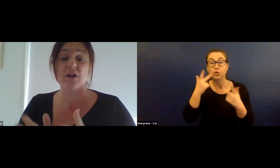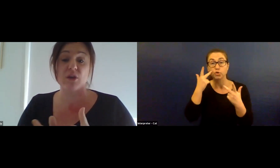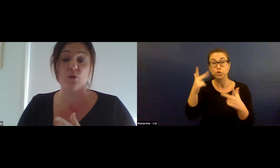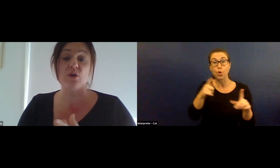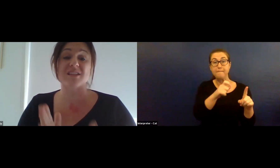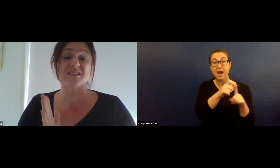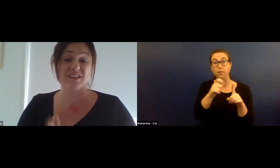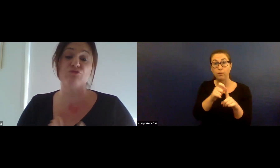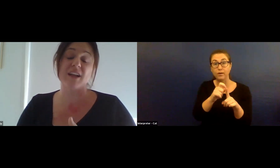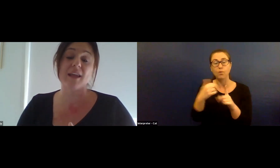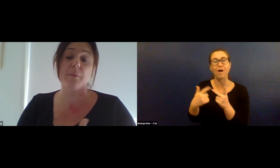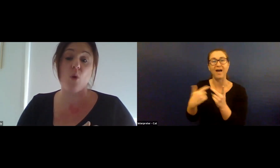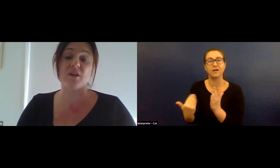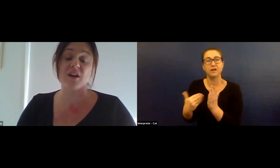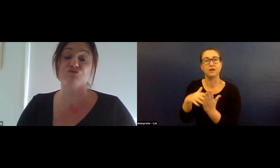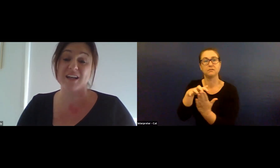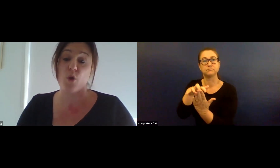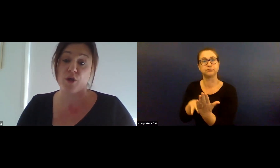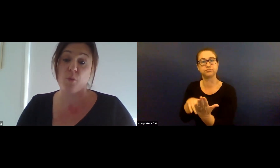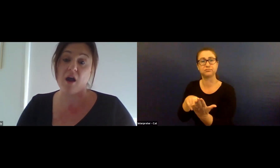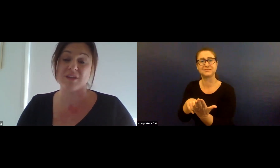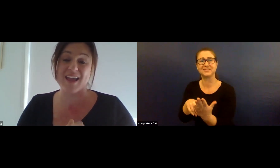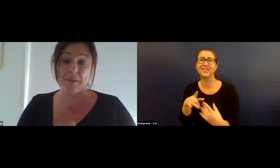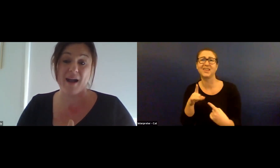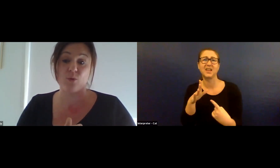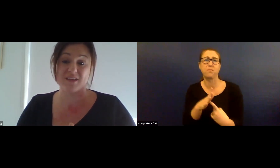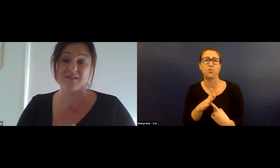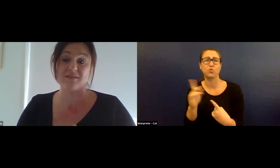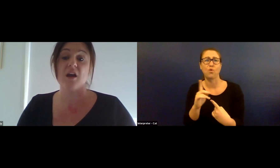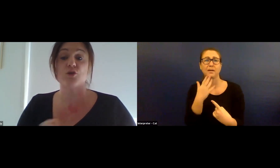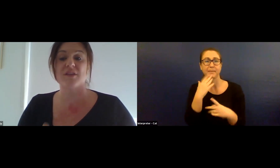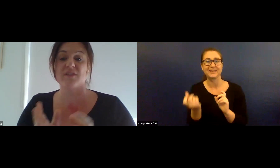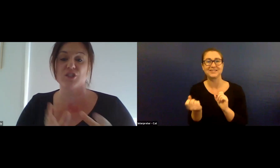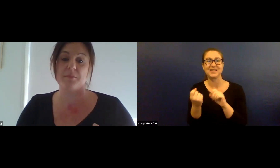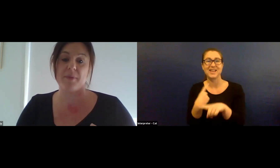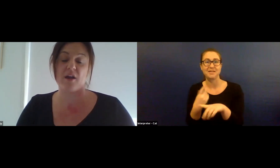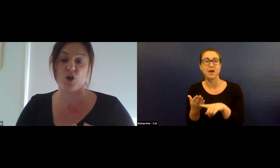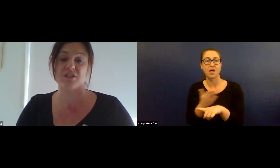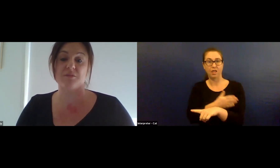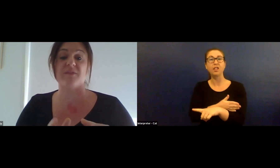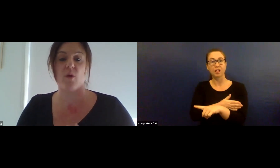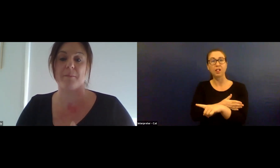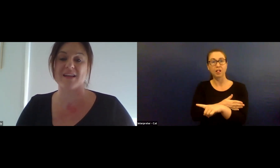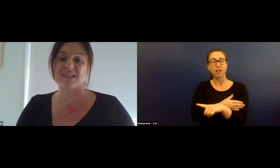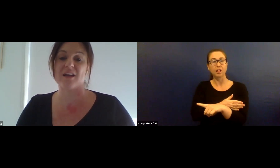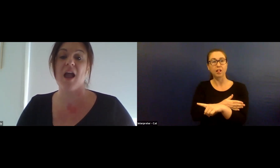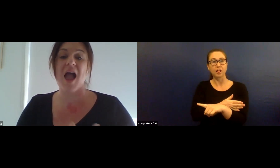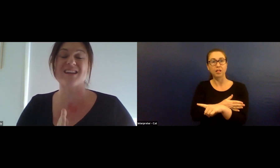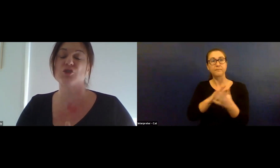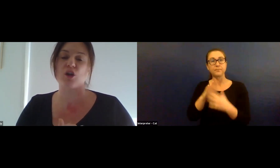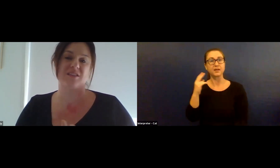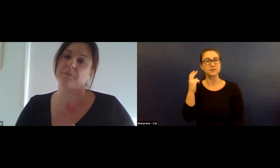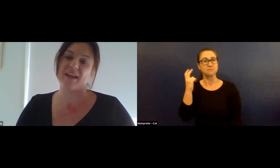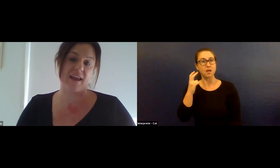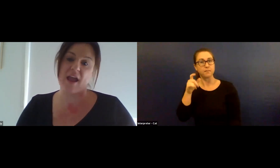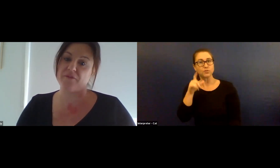reading material, it's still really important and really worthwhile to email this to the vision impaired person before the meeting